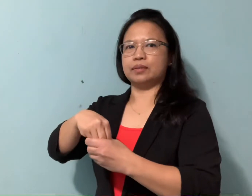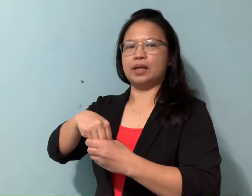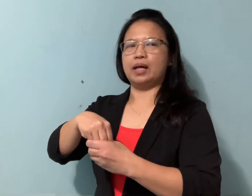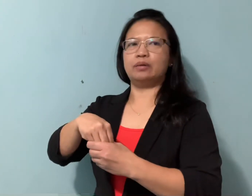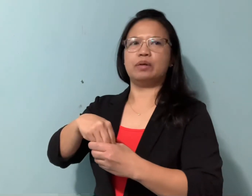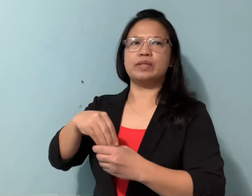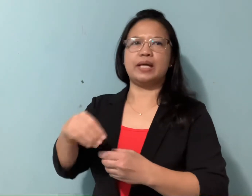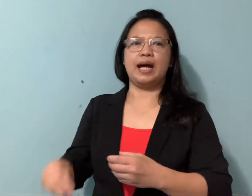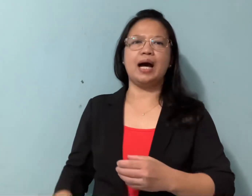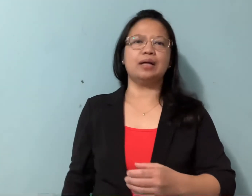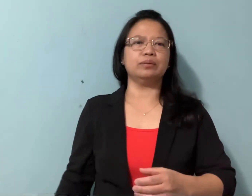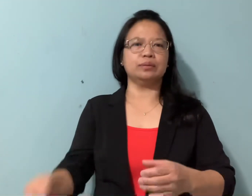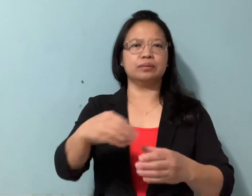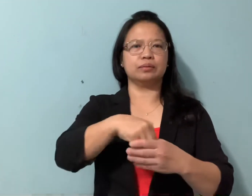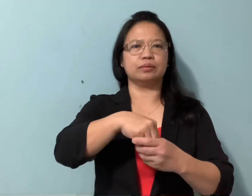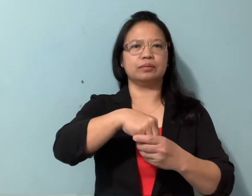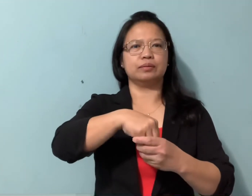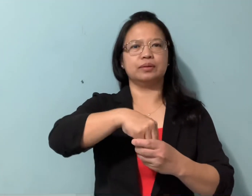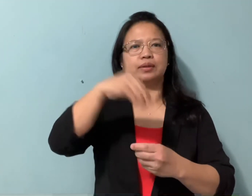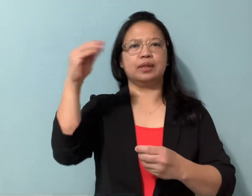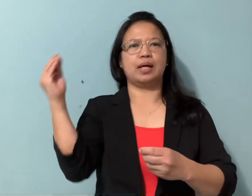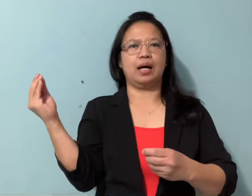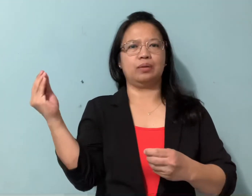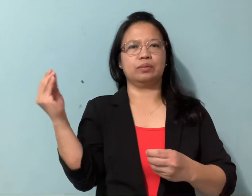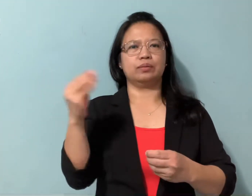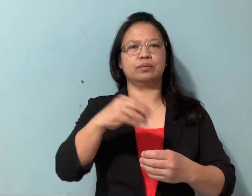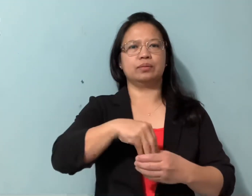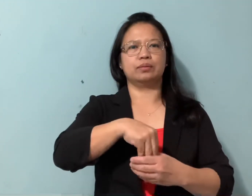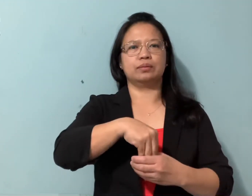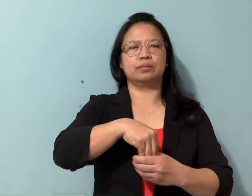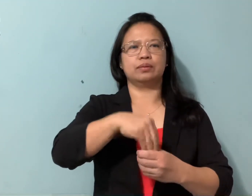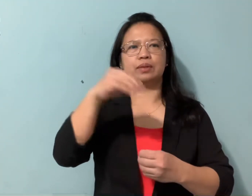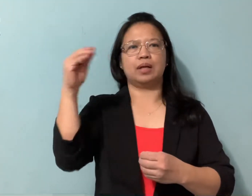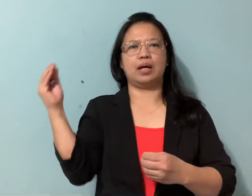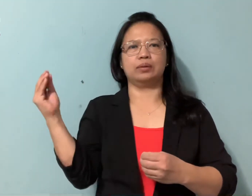And when we say out, out, out,